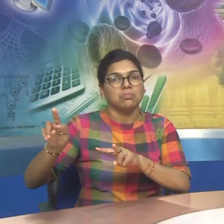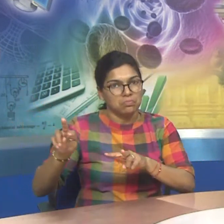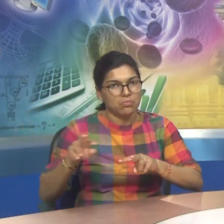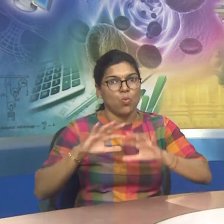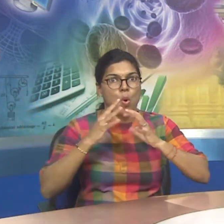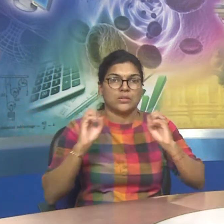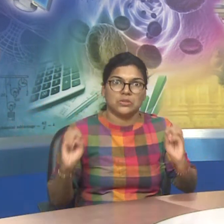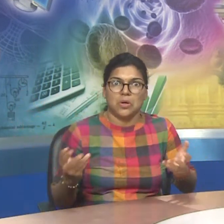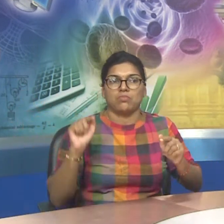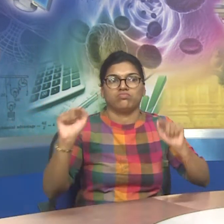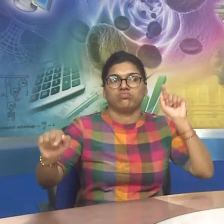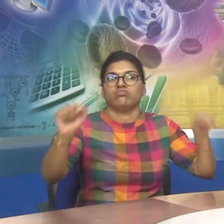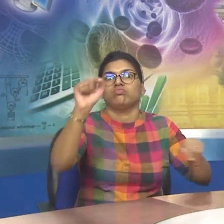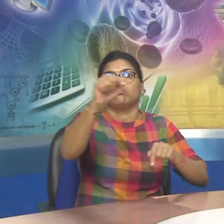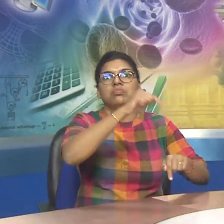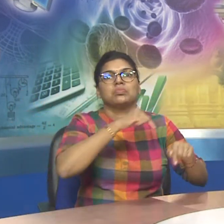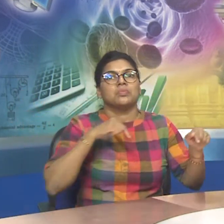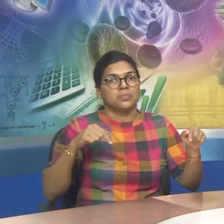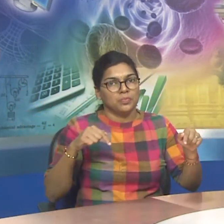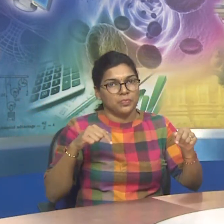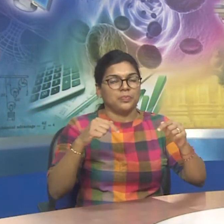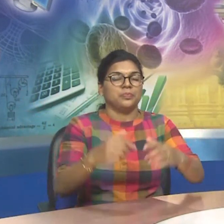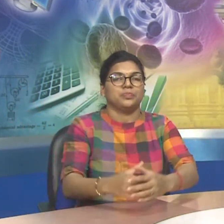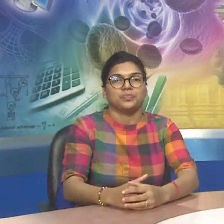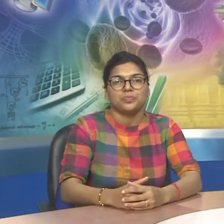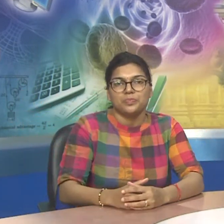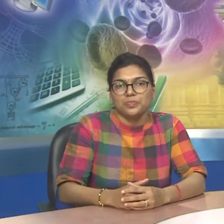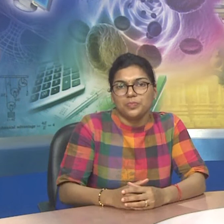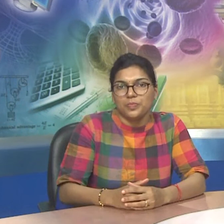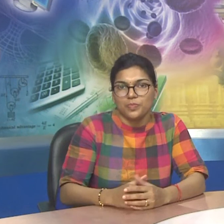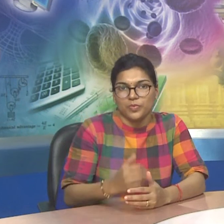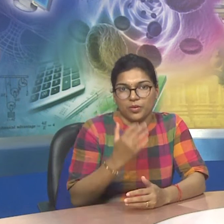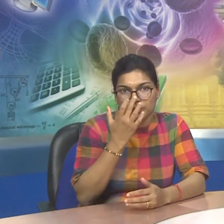were kept for their own safety, and it started during that time.